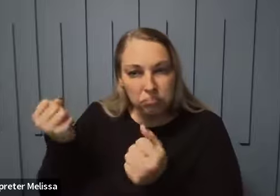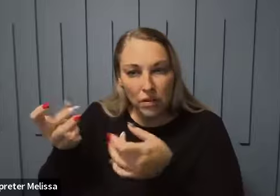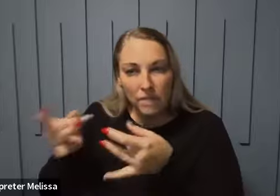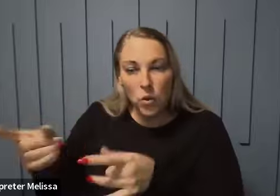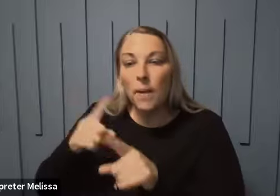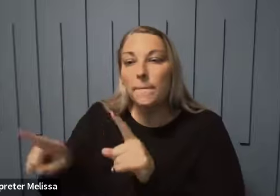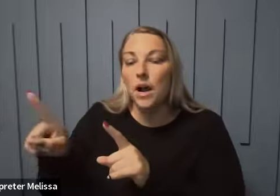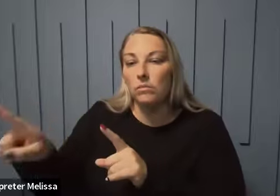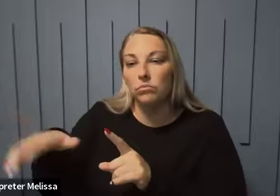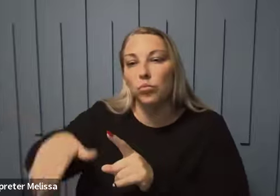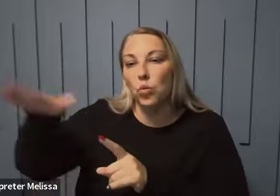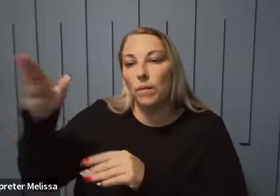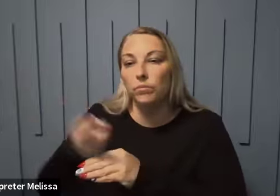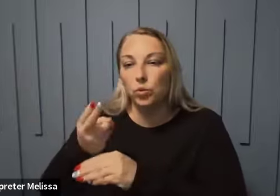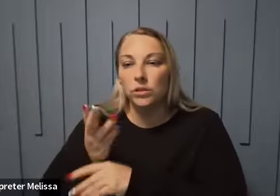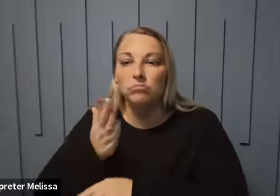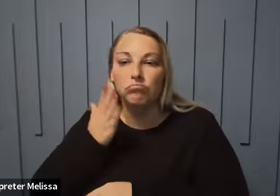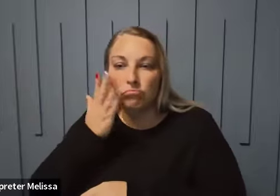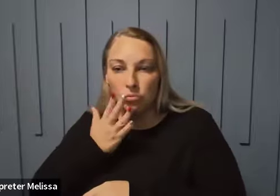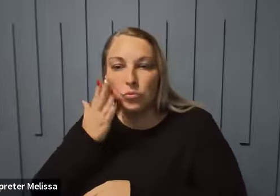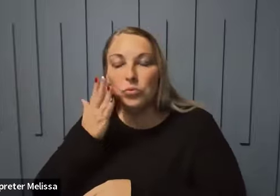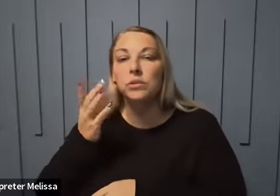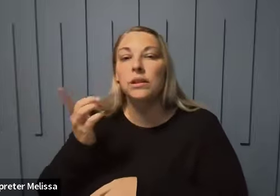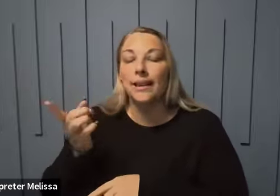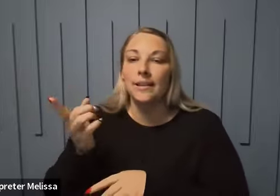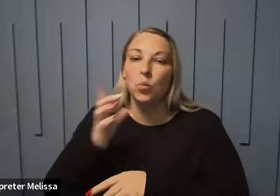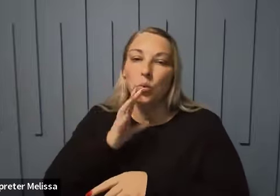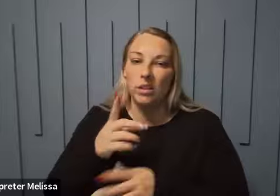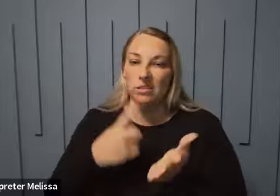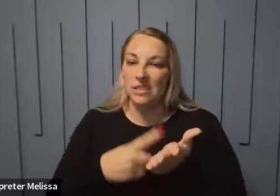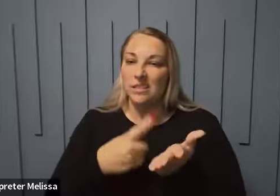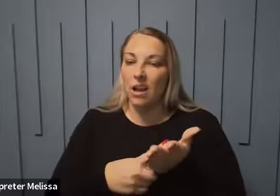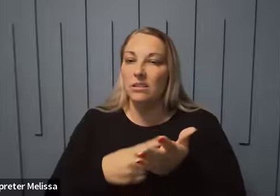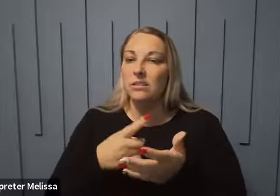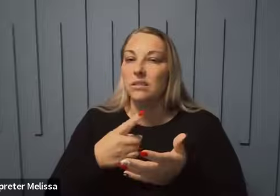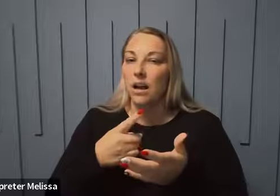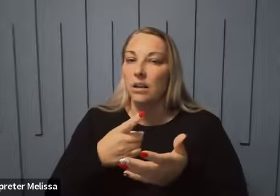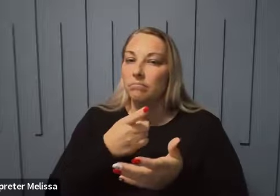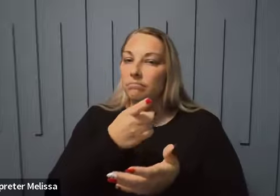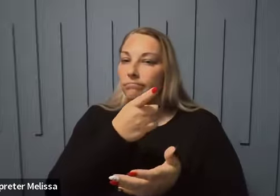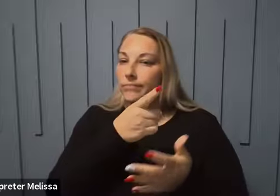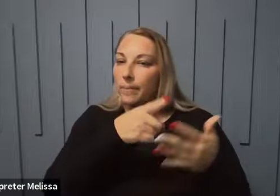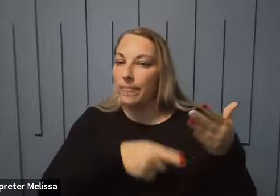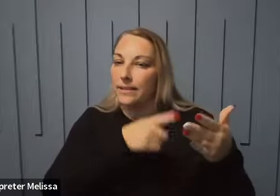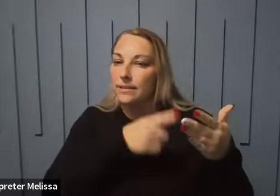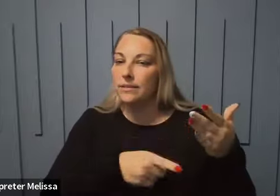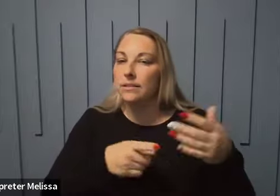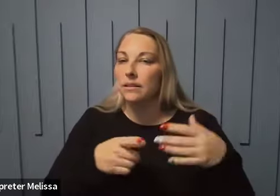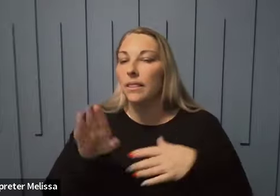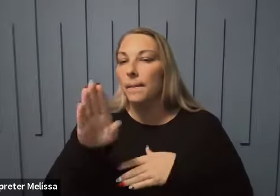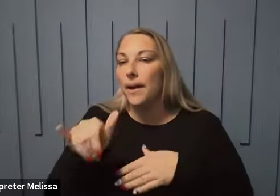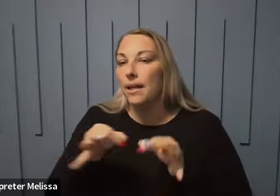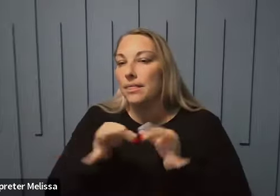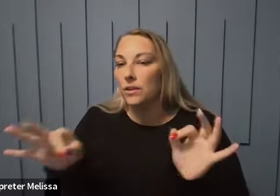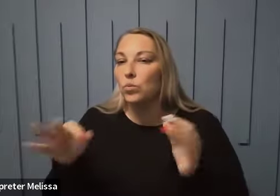this is part of what he presents when he talks about the need for cute American English and the education, the bilingual